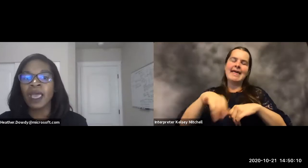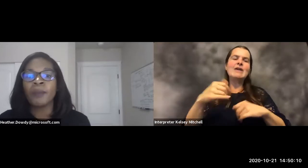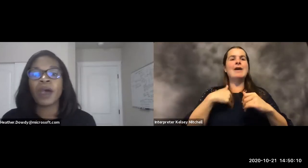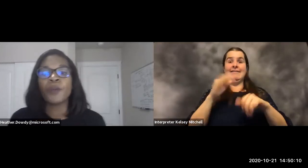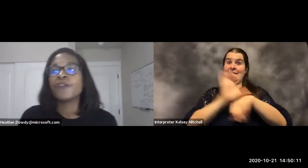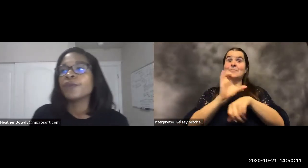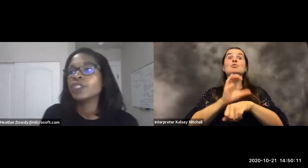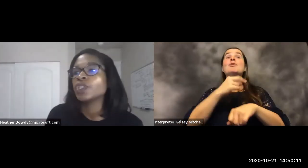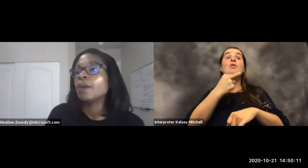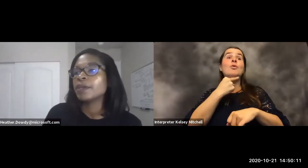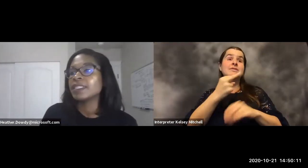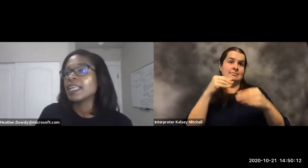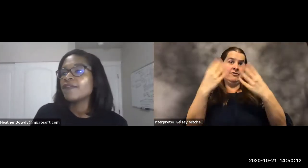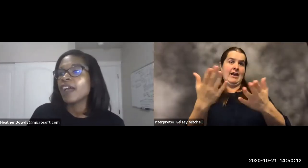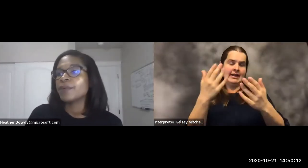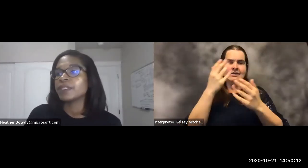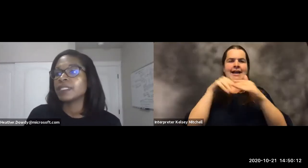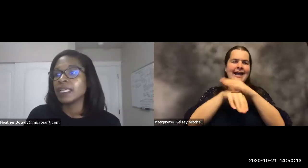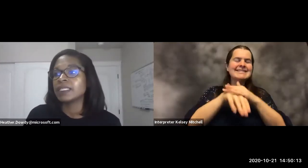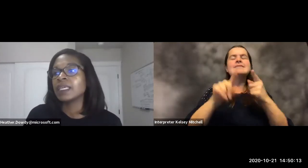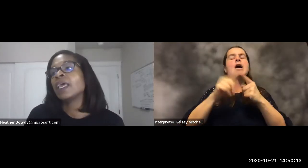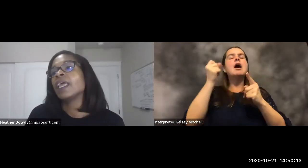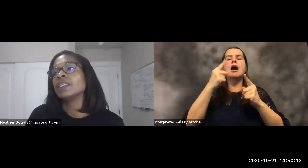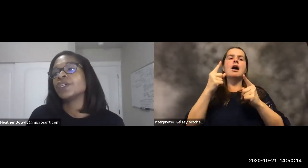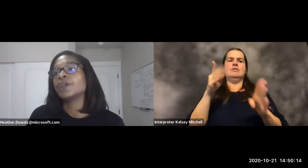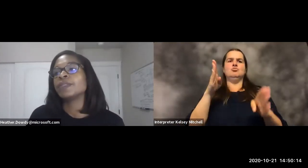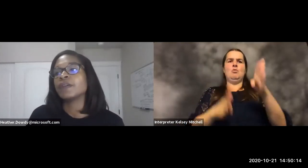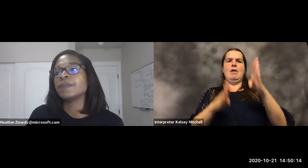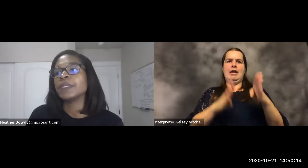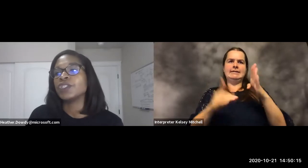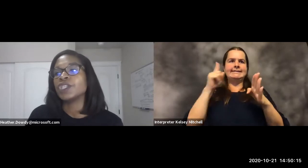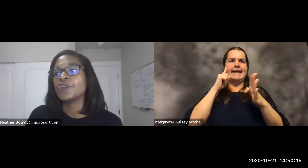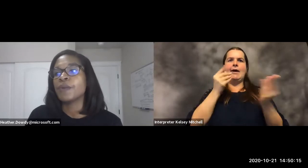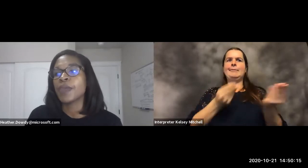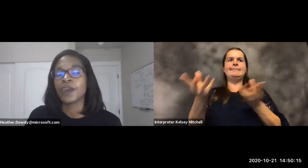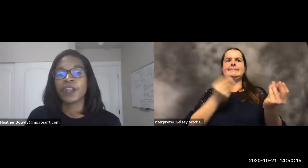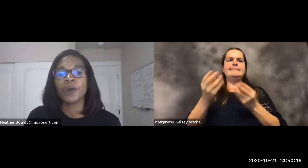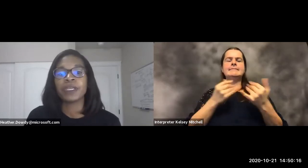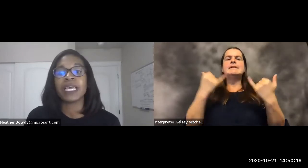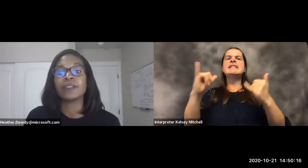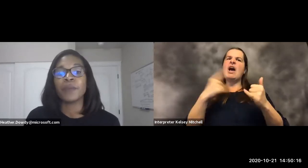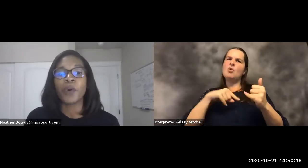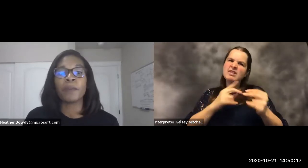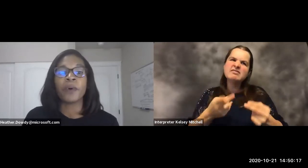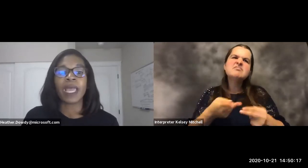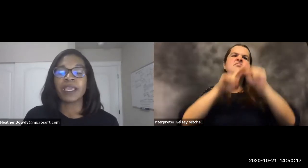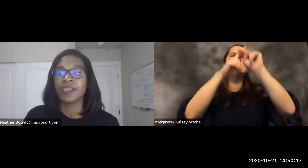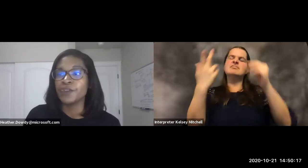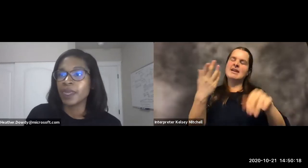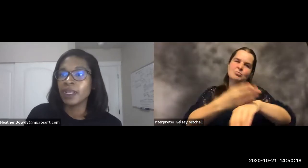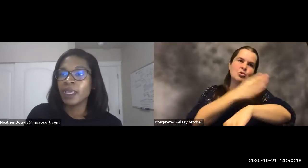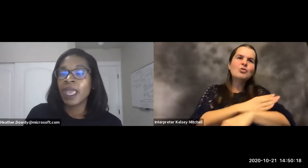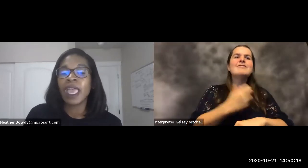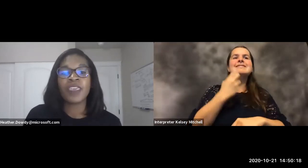robotic, but we've reached almost 95% in terms of speech human parity, where it sounds more and more like